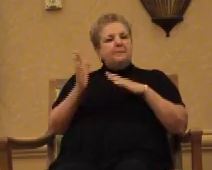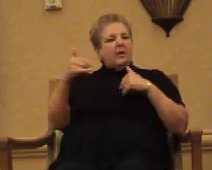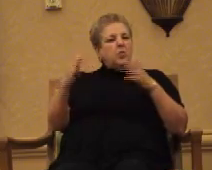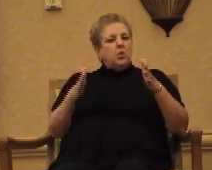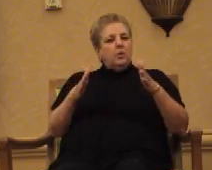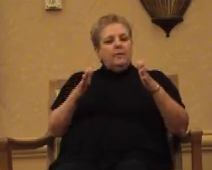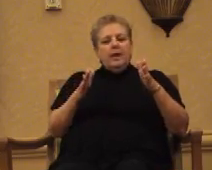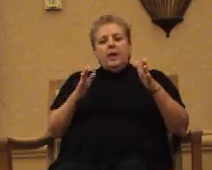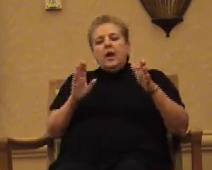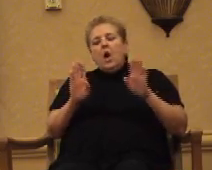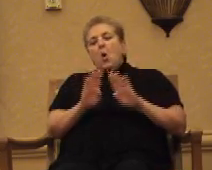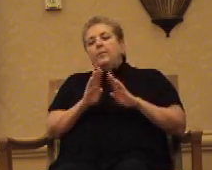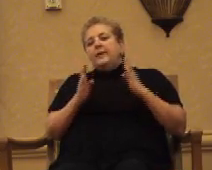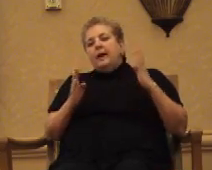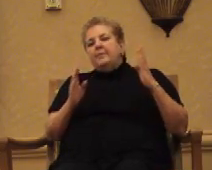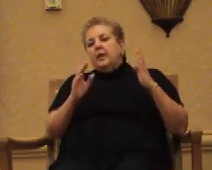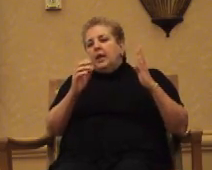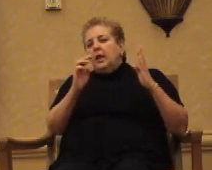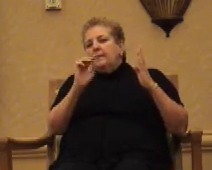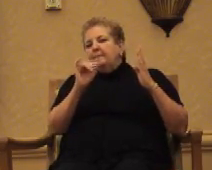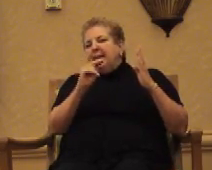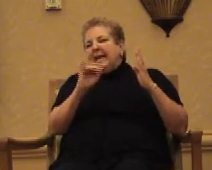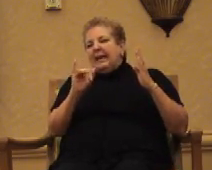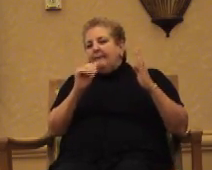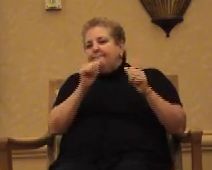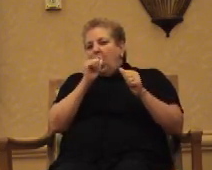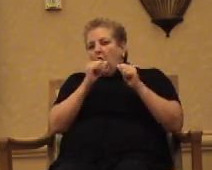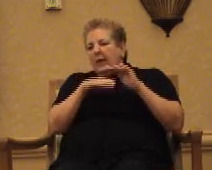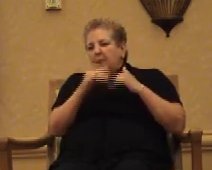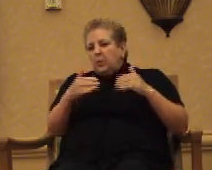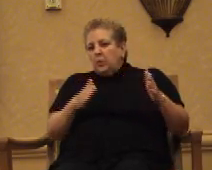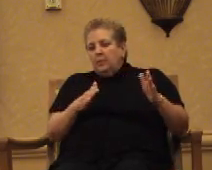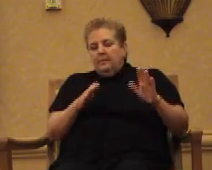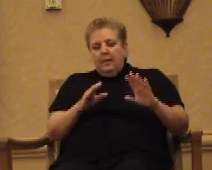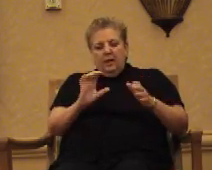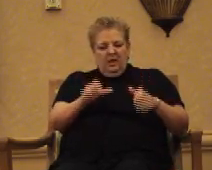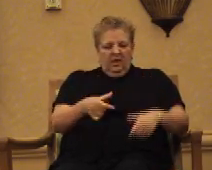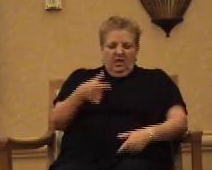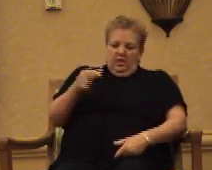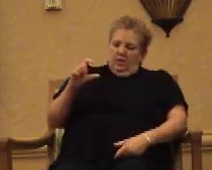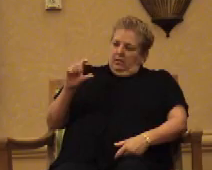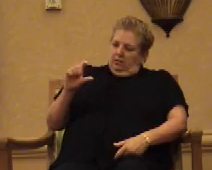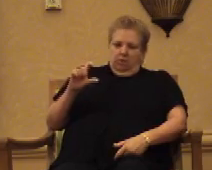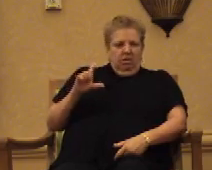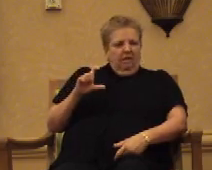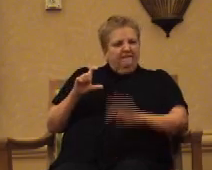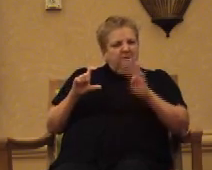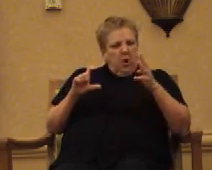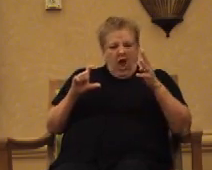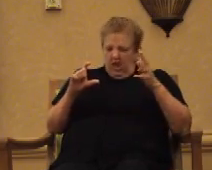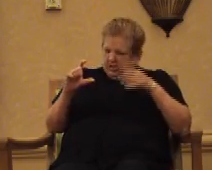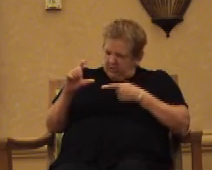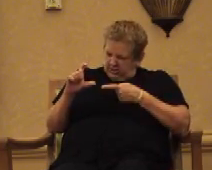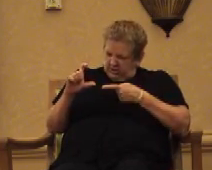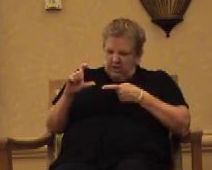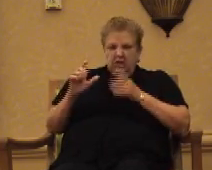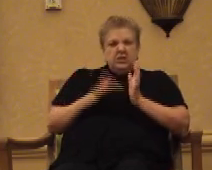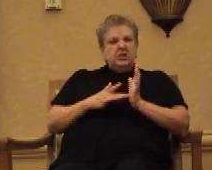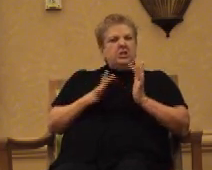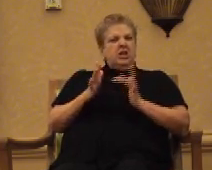there. Took out a little bottle and I went, $4. Jeez. Boom, boom, boom. Got